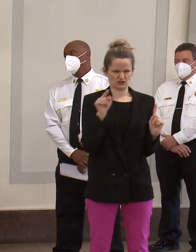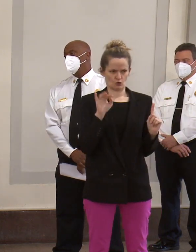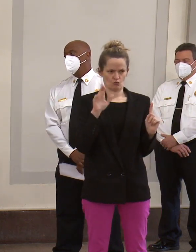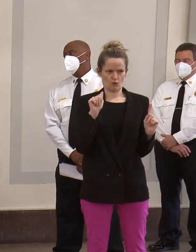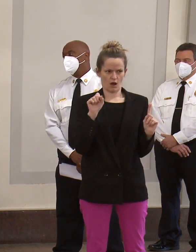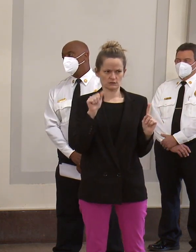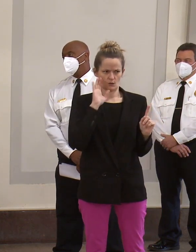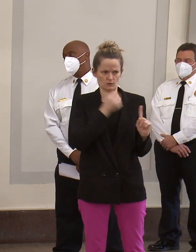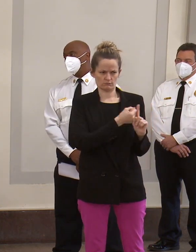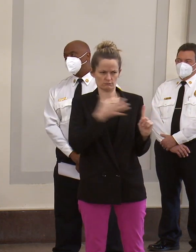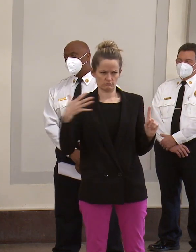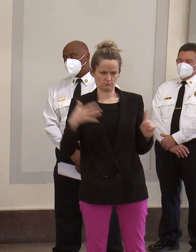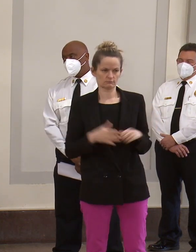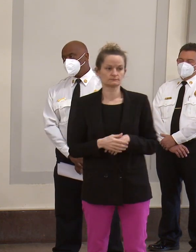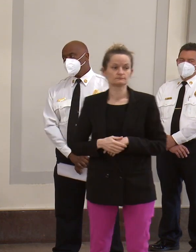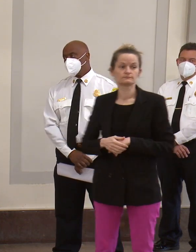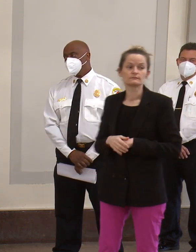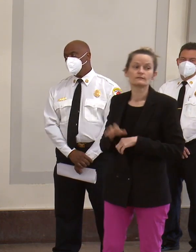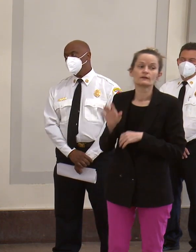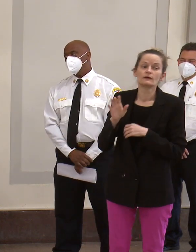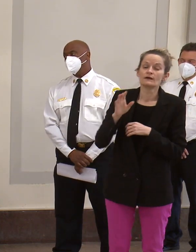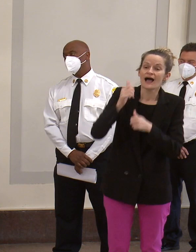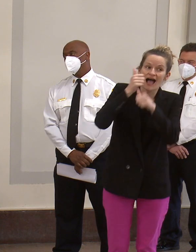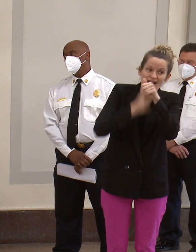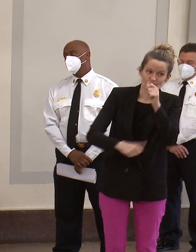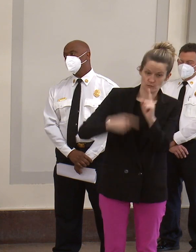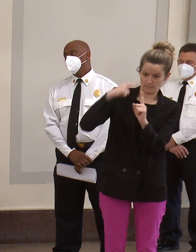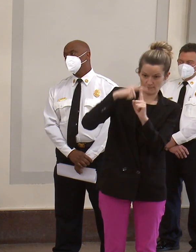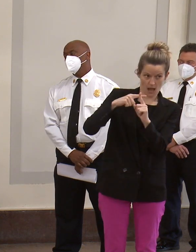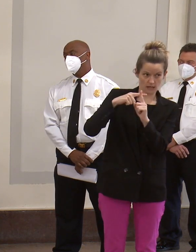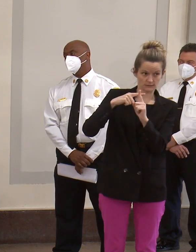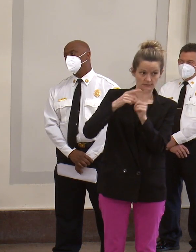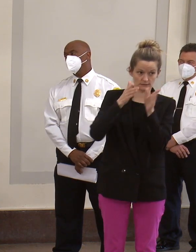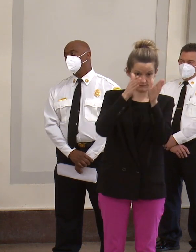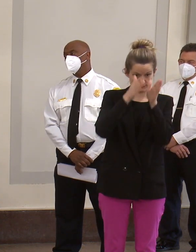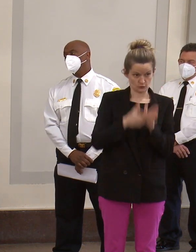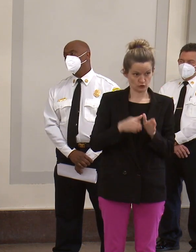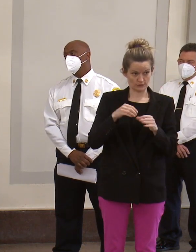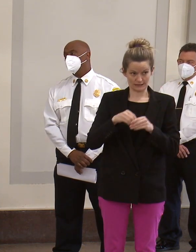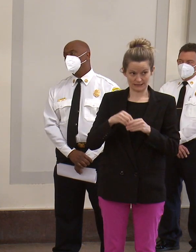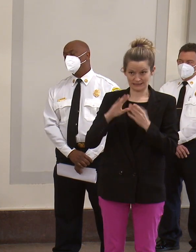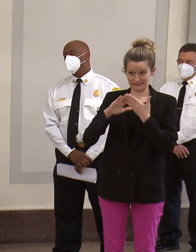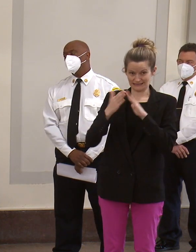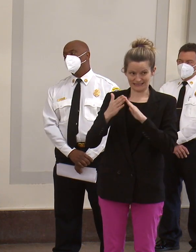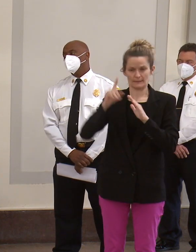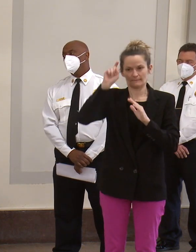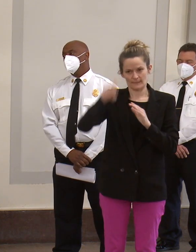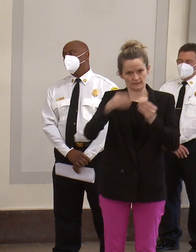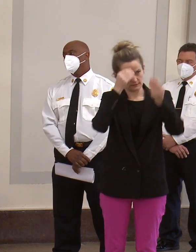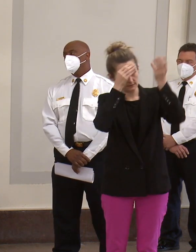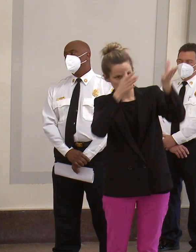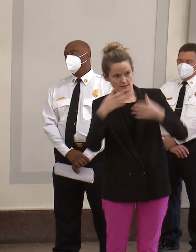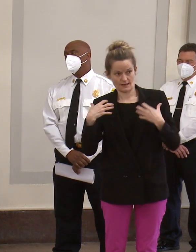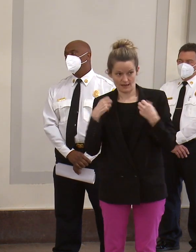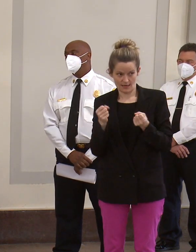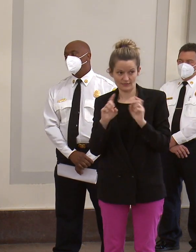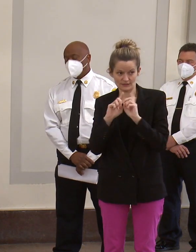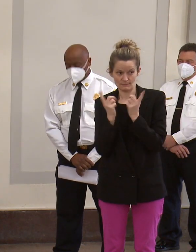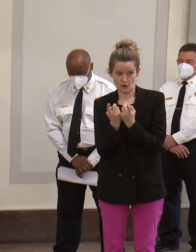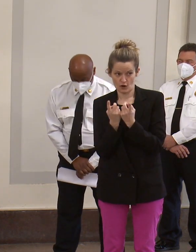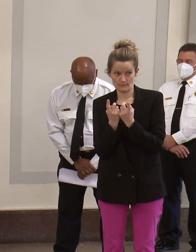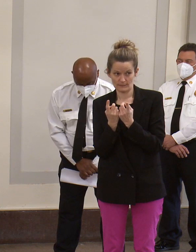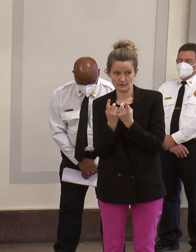So every positive test in the city resident is always reported to the health department. We have specific contact tracing teams